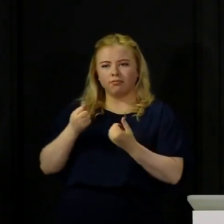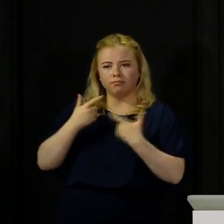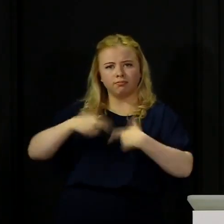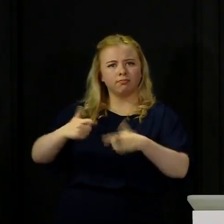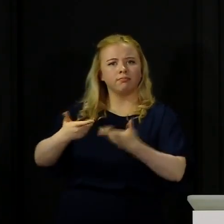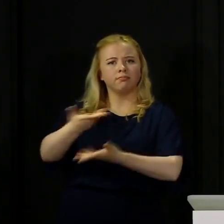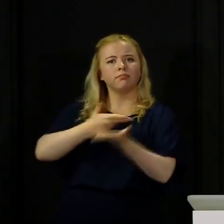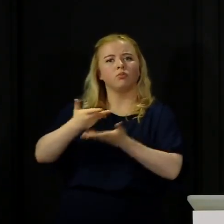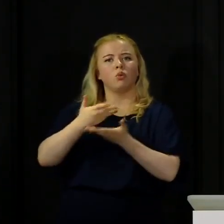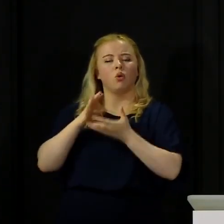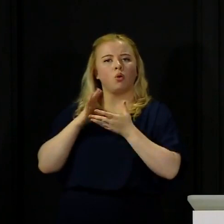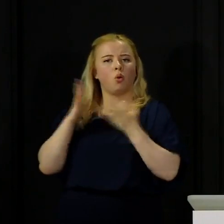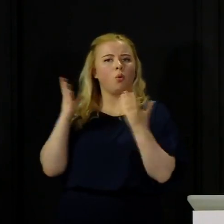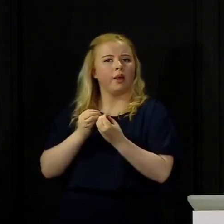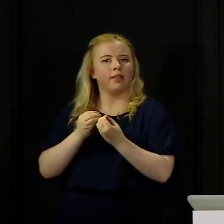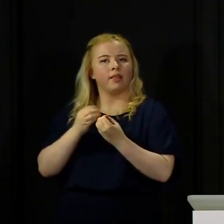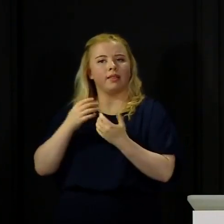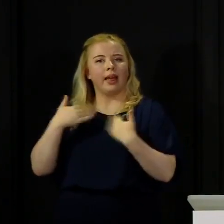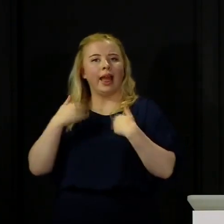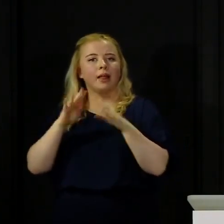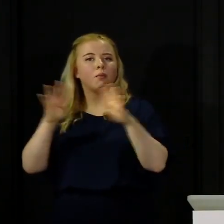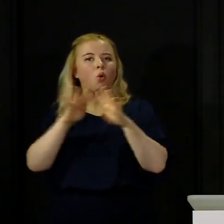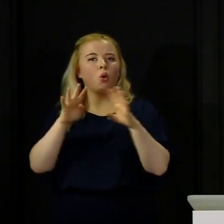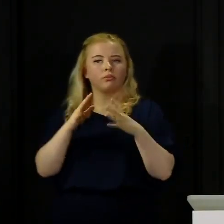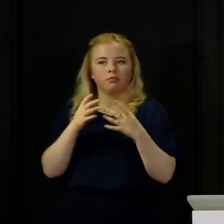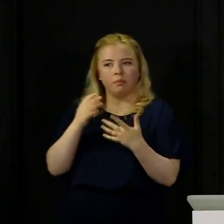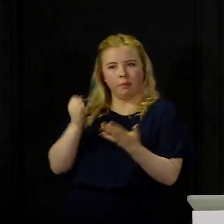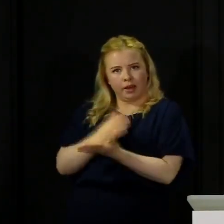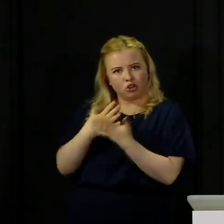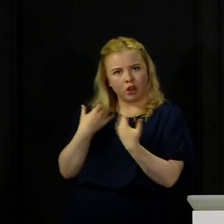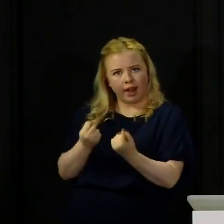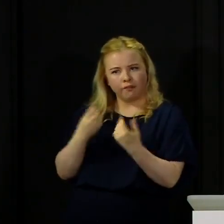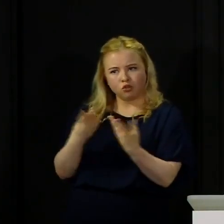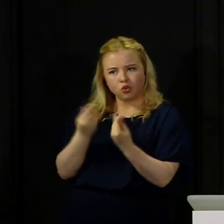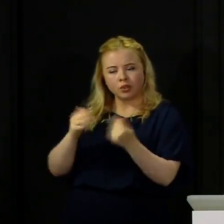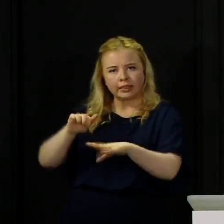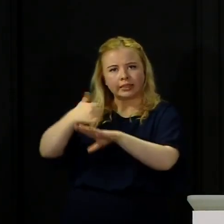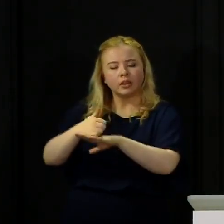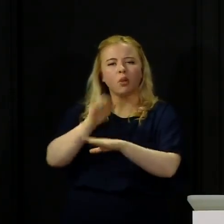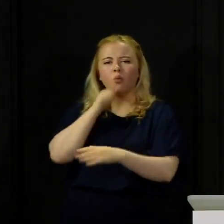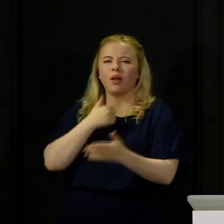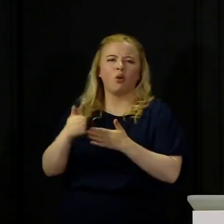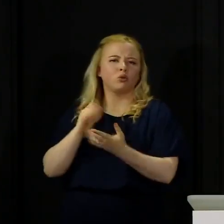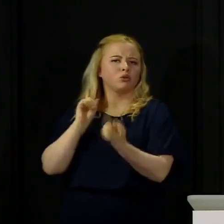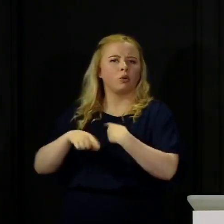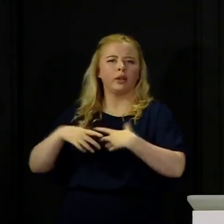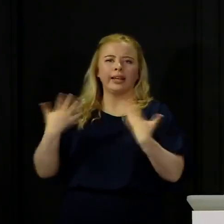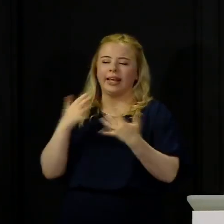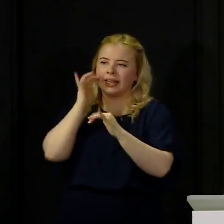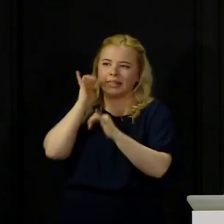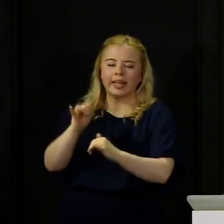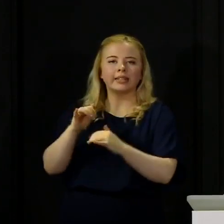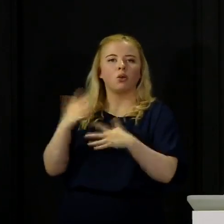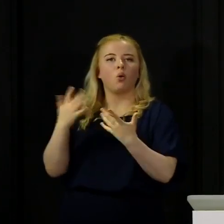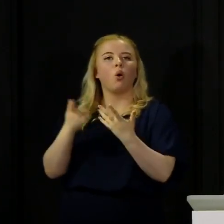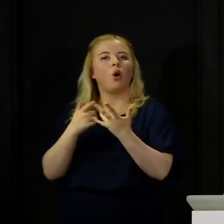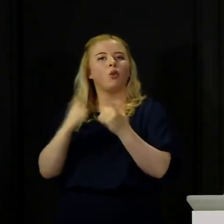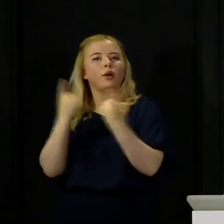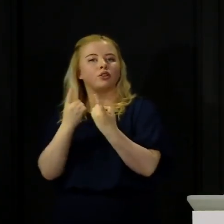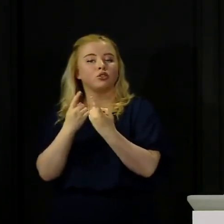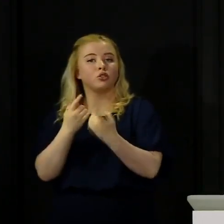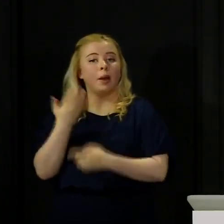in place. She will always respond if there are concerns about resources, whether it's on testing or any other issue. And as a